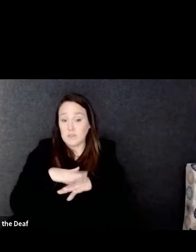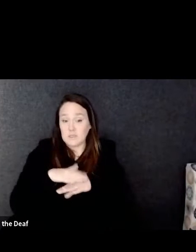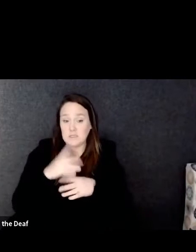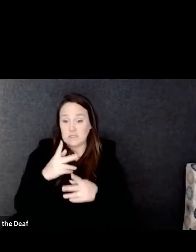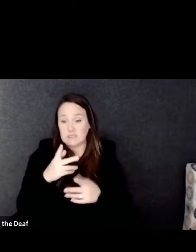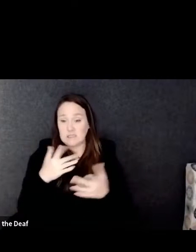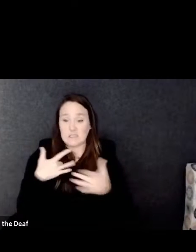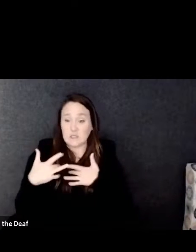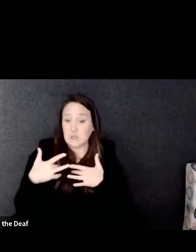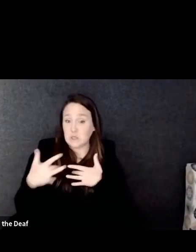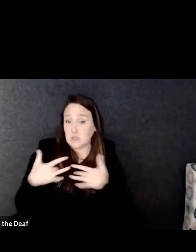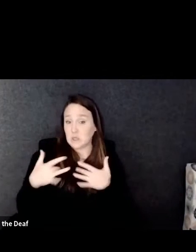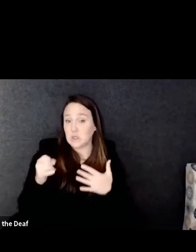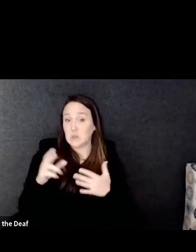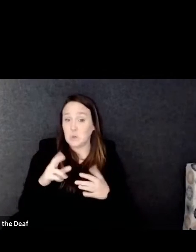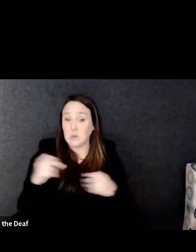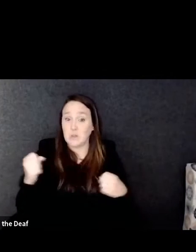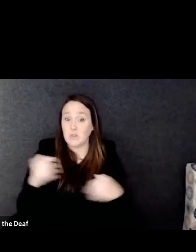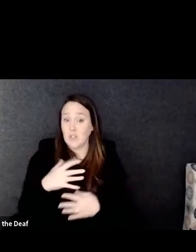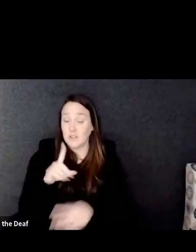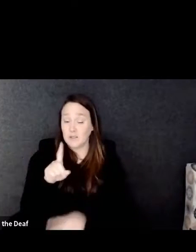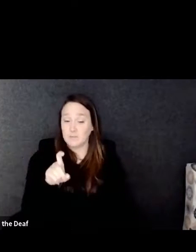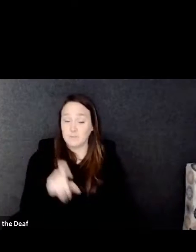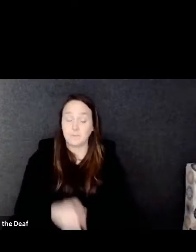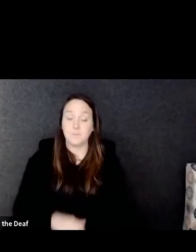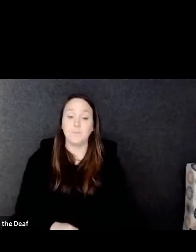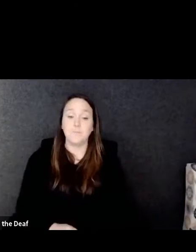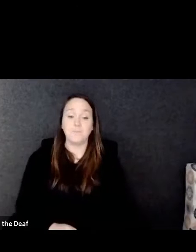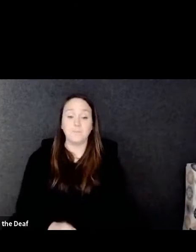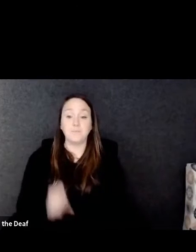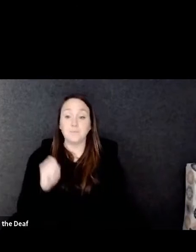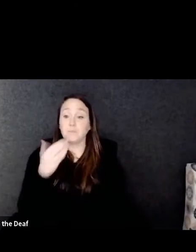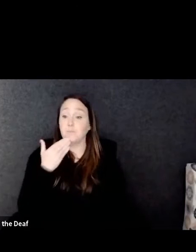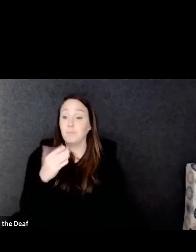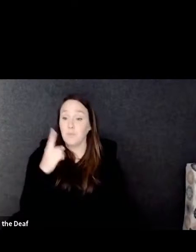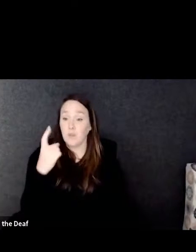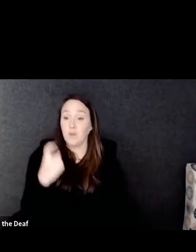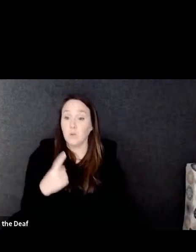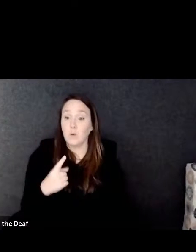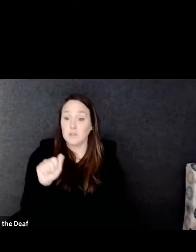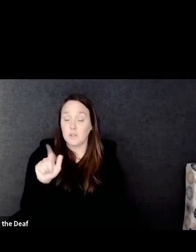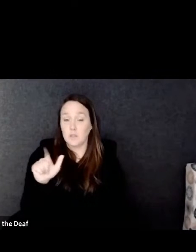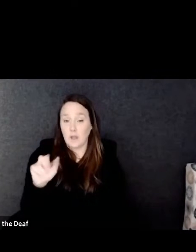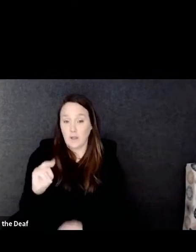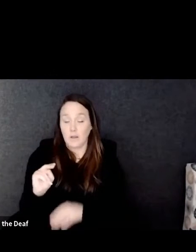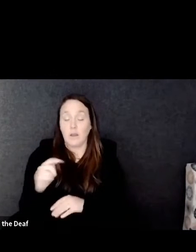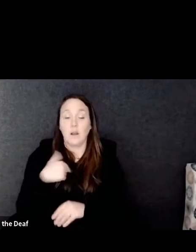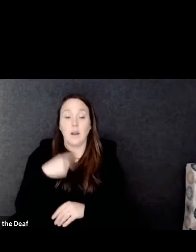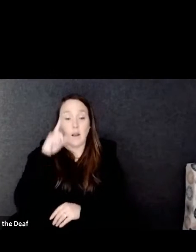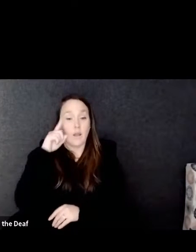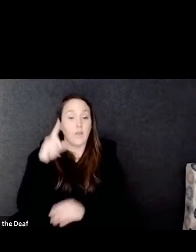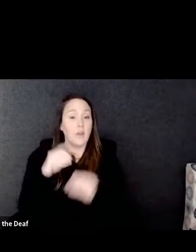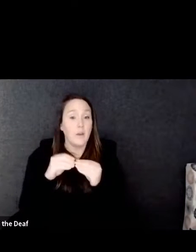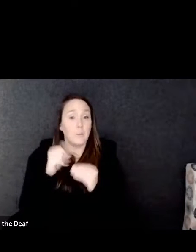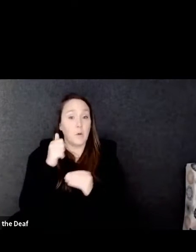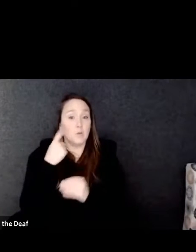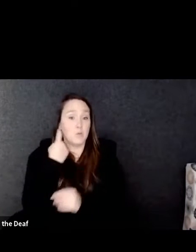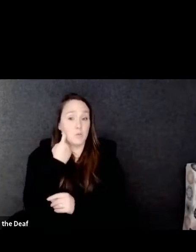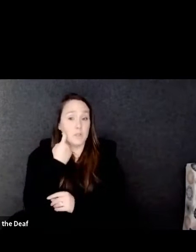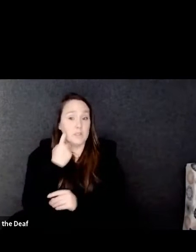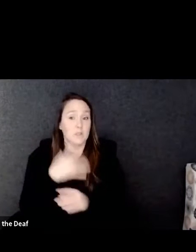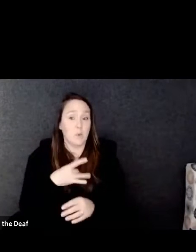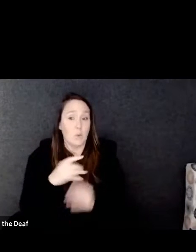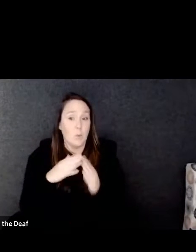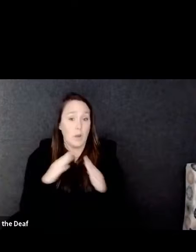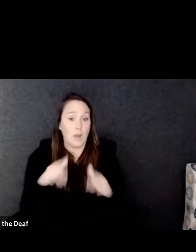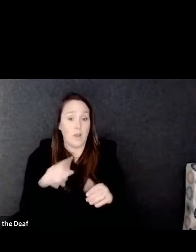Knox County or alarmed? So good question, Ellen. I think the most recent White House report does